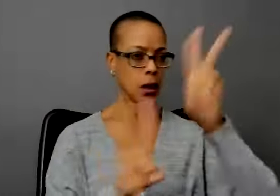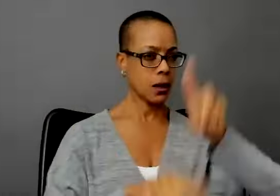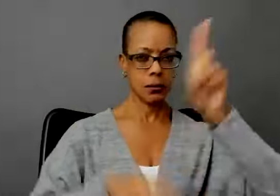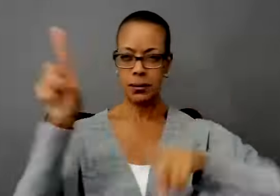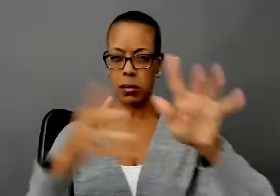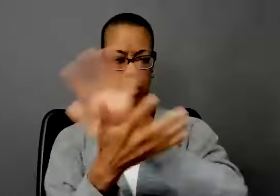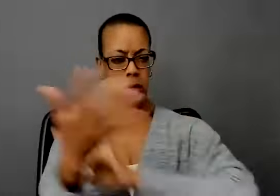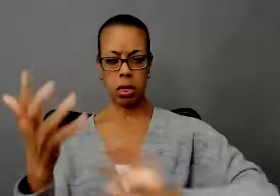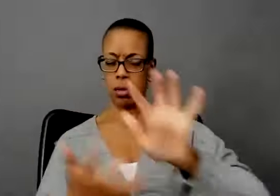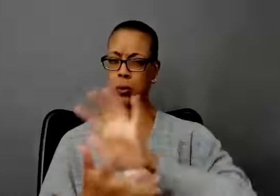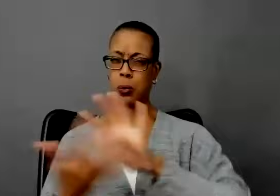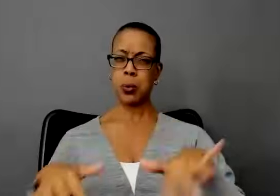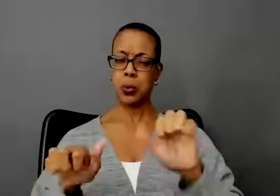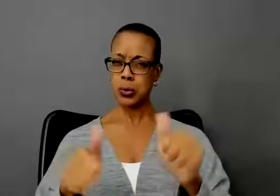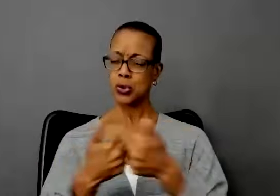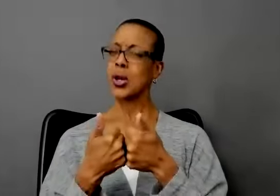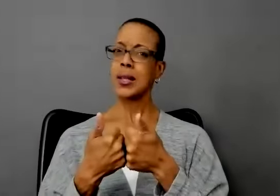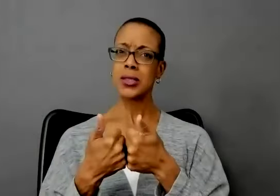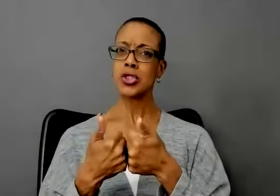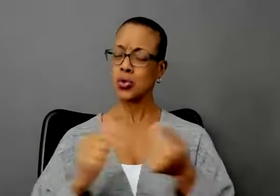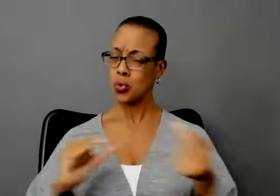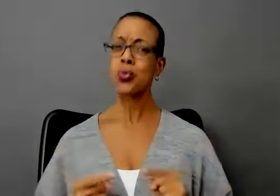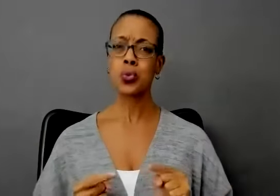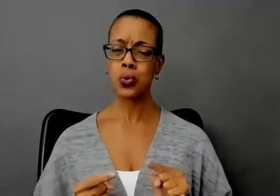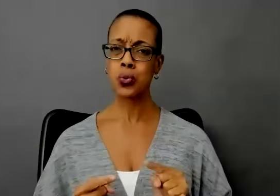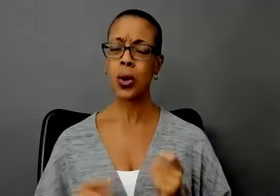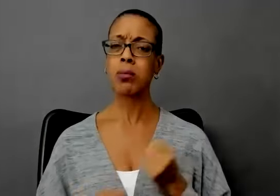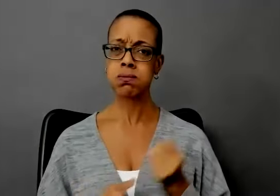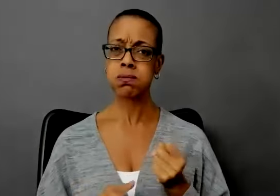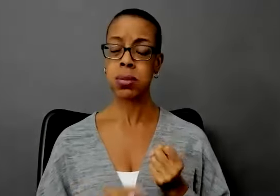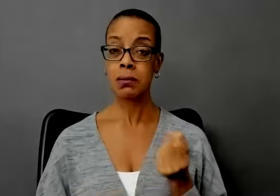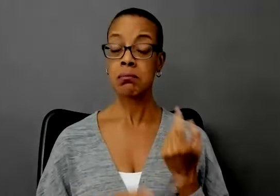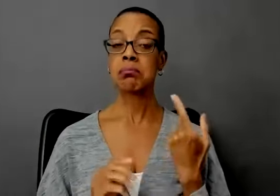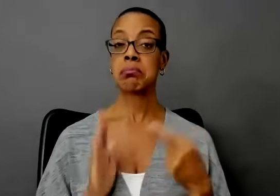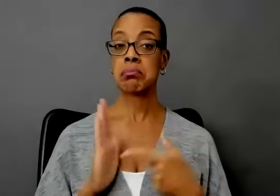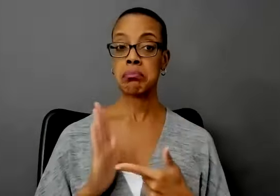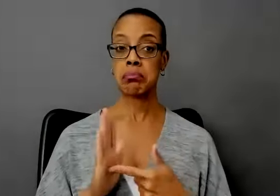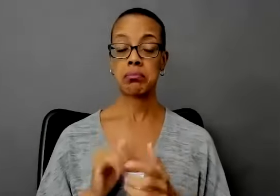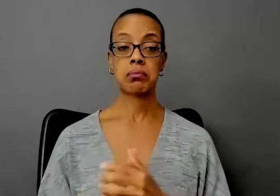it's challenging and extremely harmful. For instance, some judges might